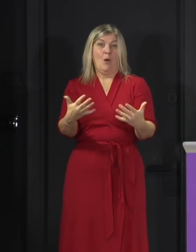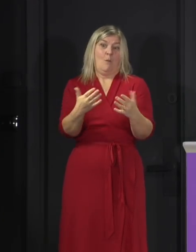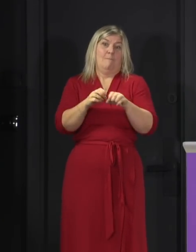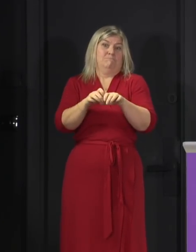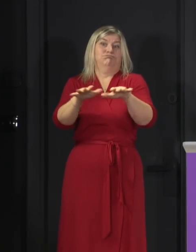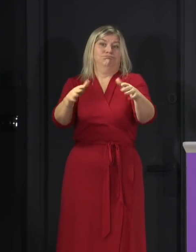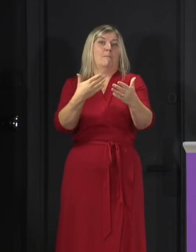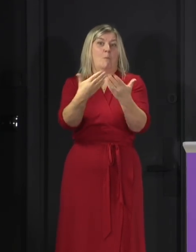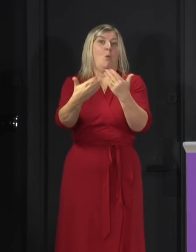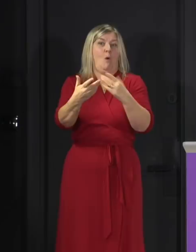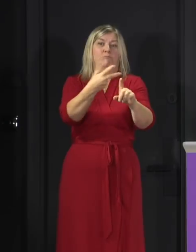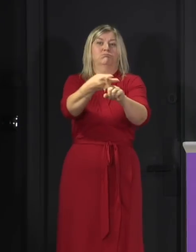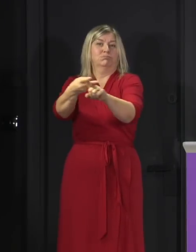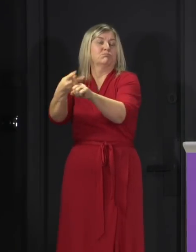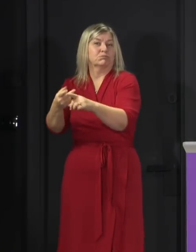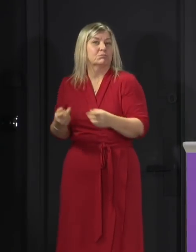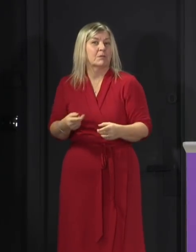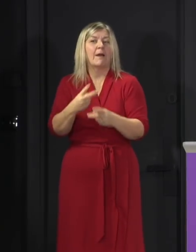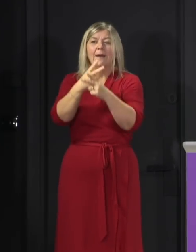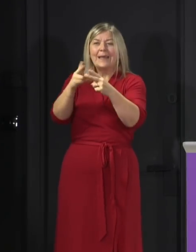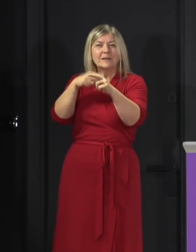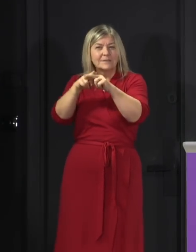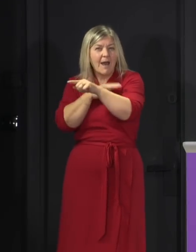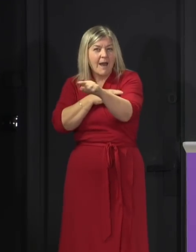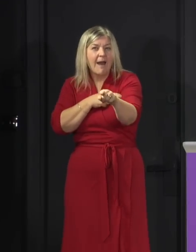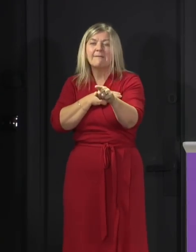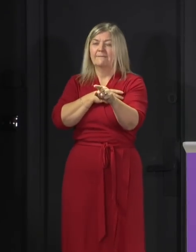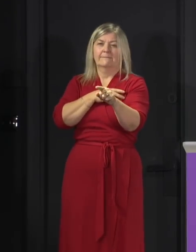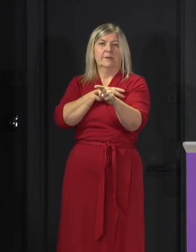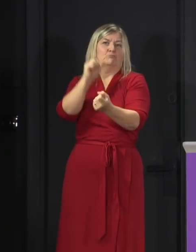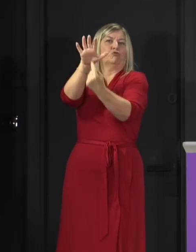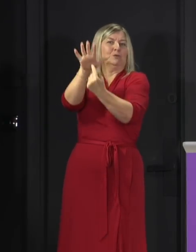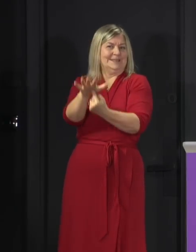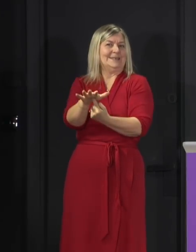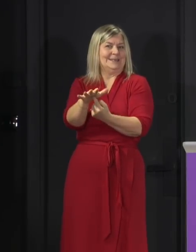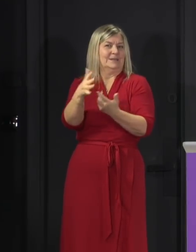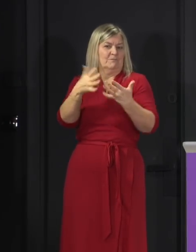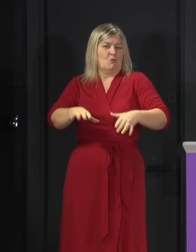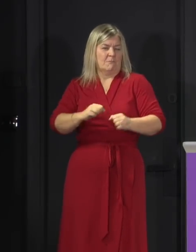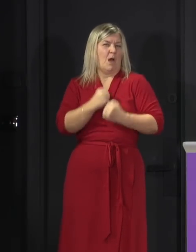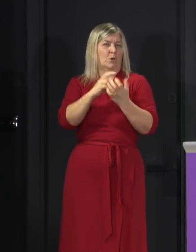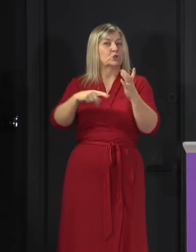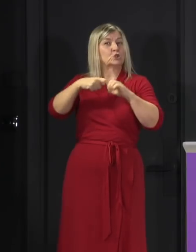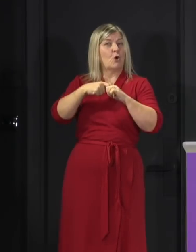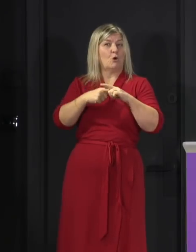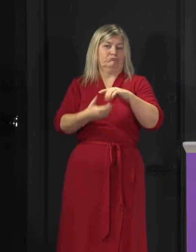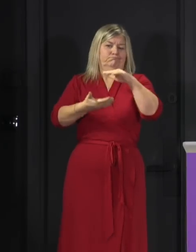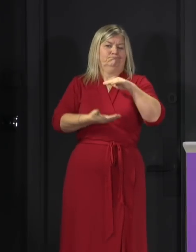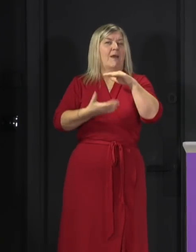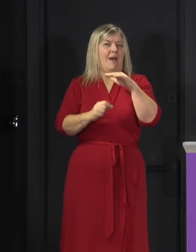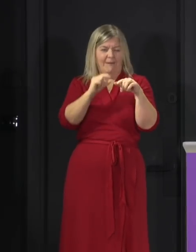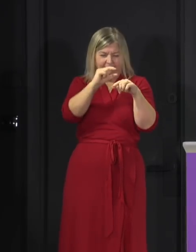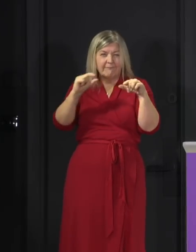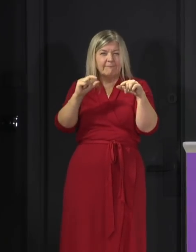staff are being prioritised for vaccination from our current supplies of the vaccine. That's obviously a